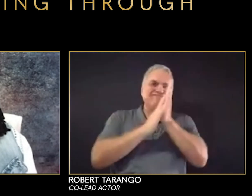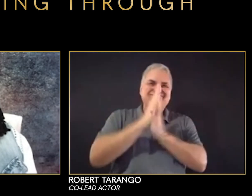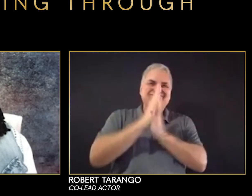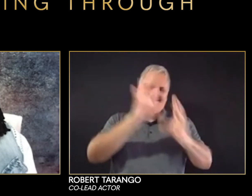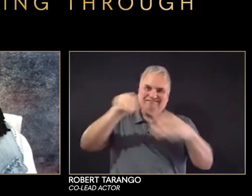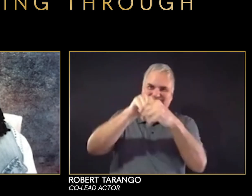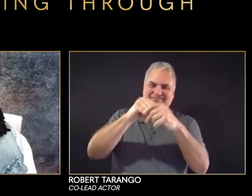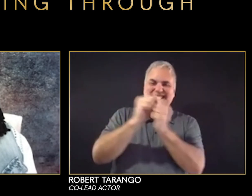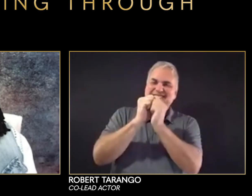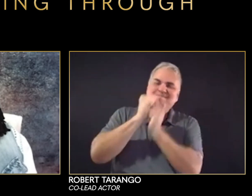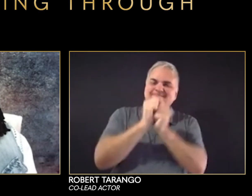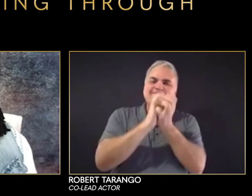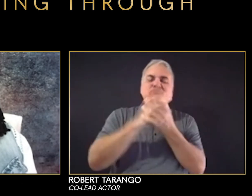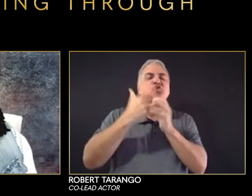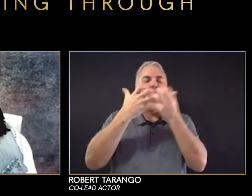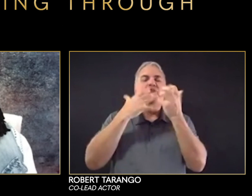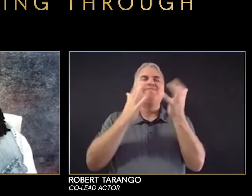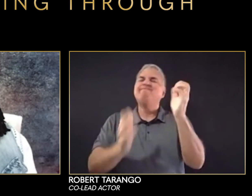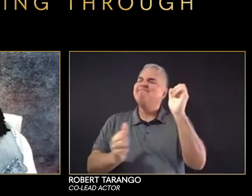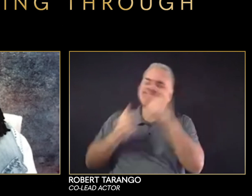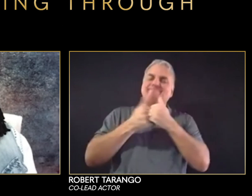Doug picked me for this role.